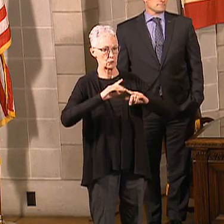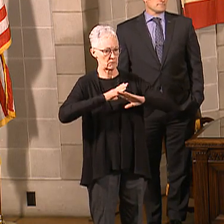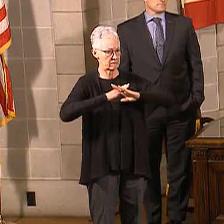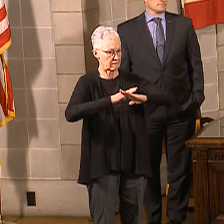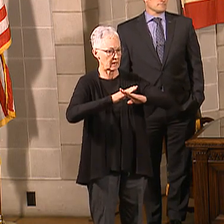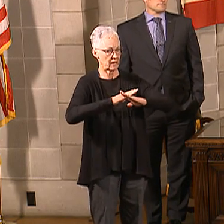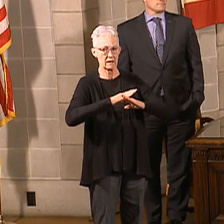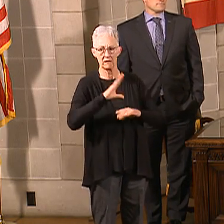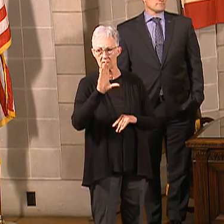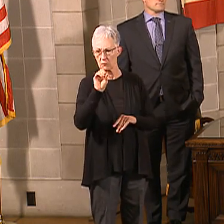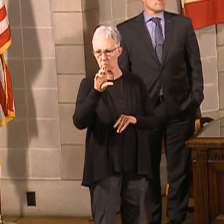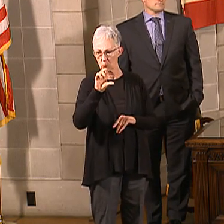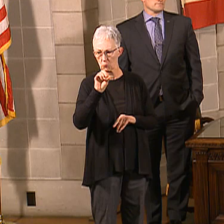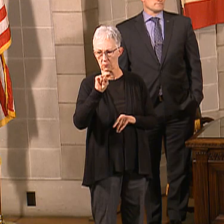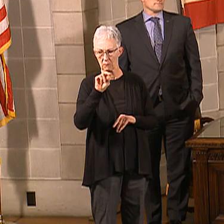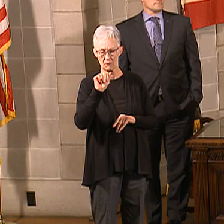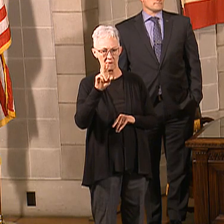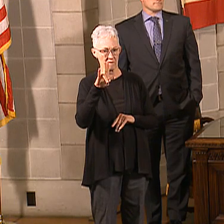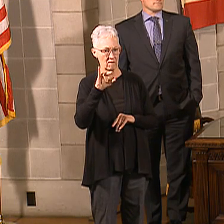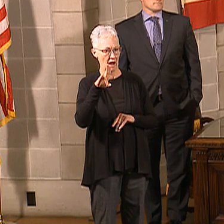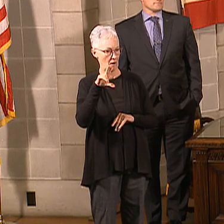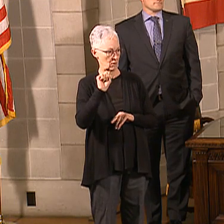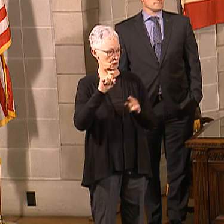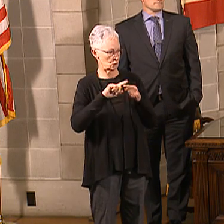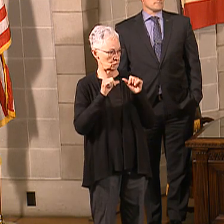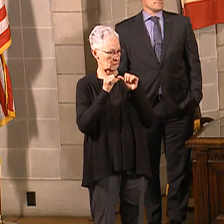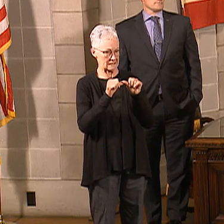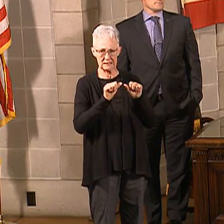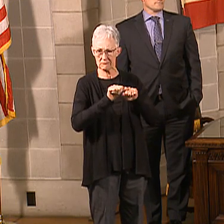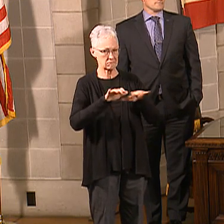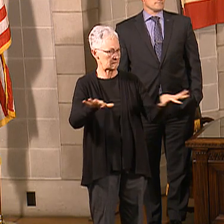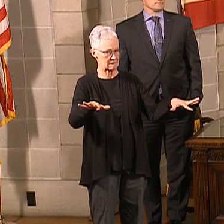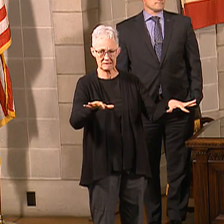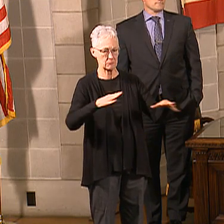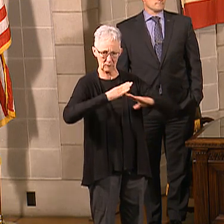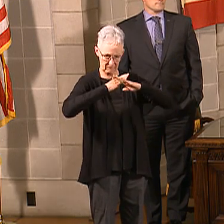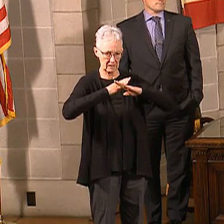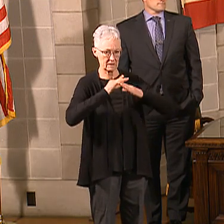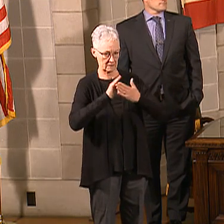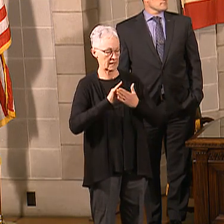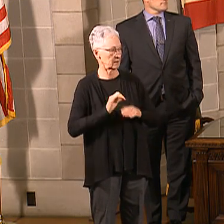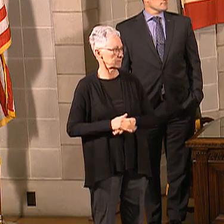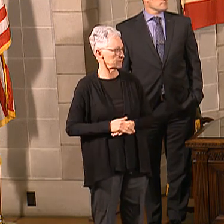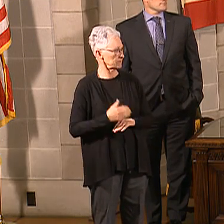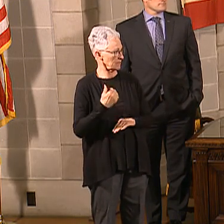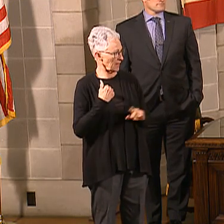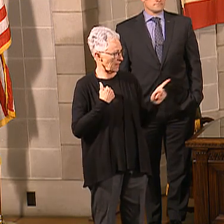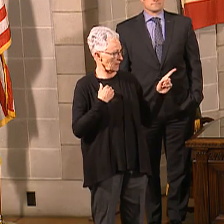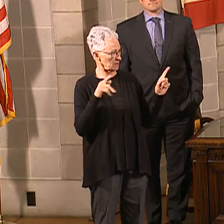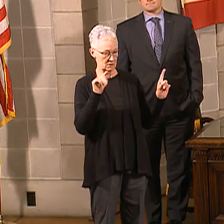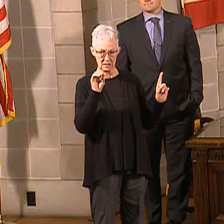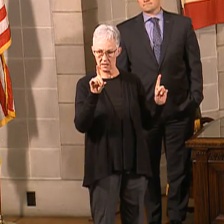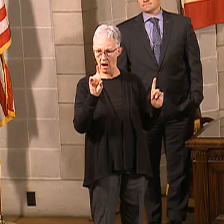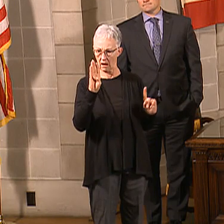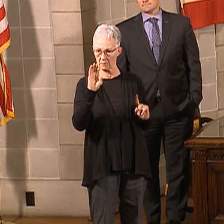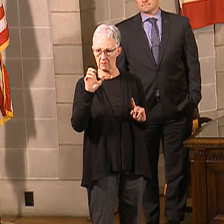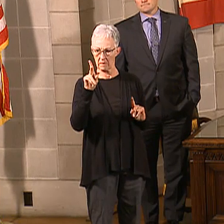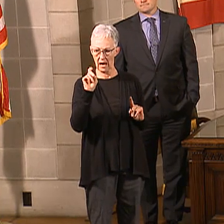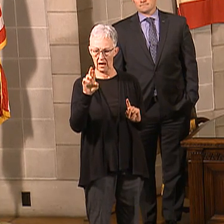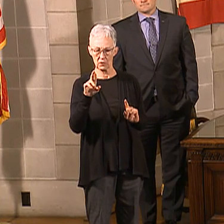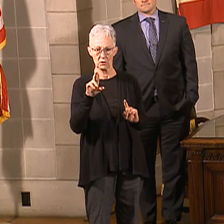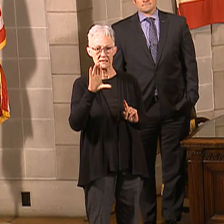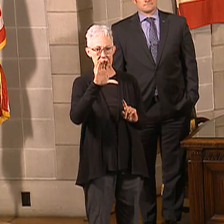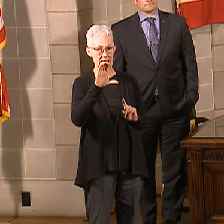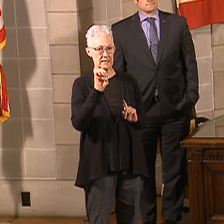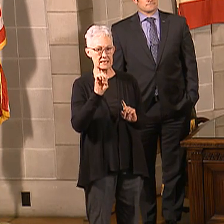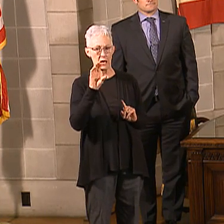state and some of the other things that we have going on. I've got several people that are with me here today. I've got Todd Becker, who is the CEO of Green